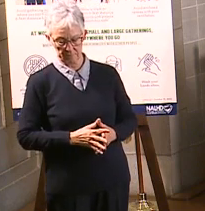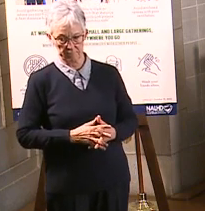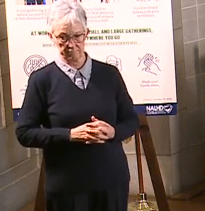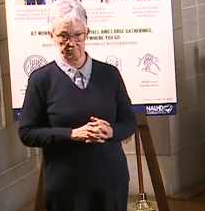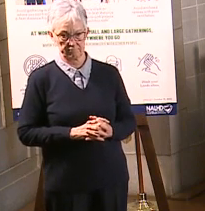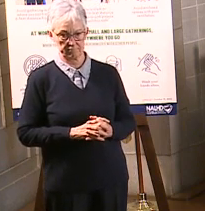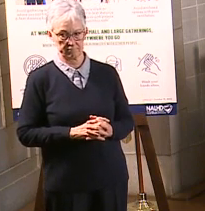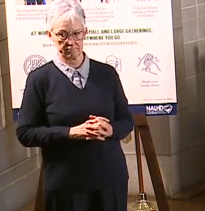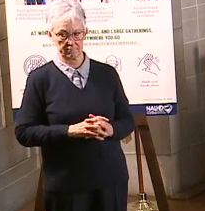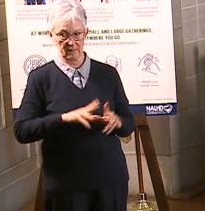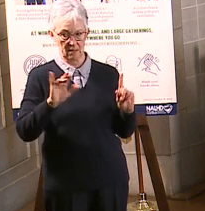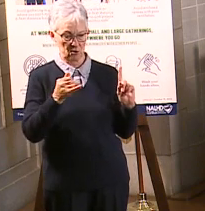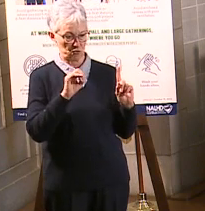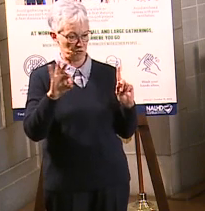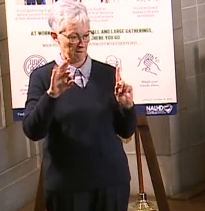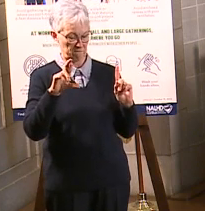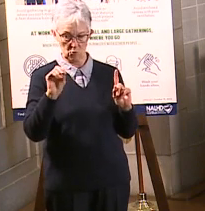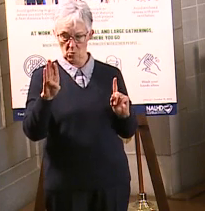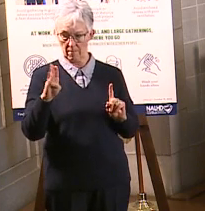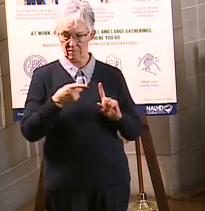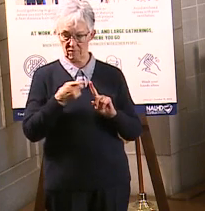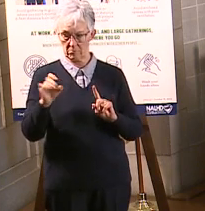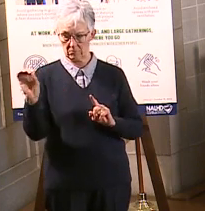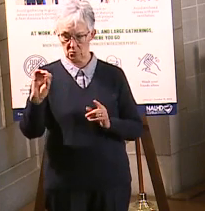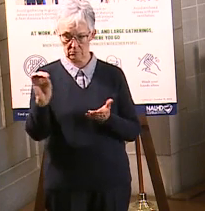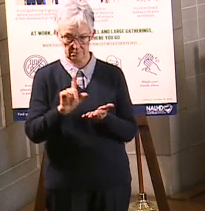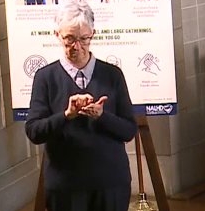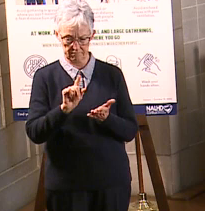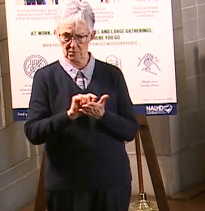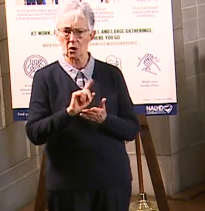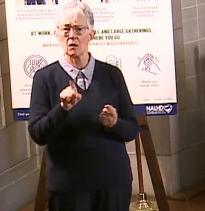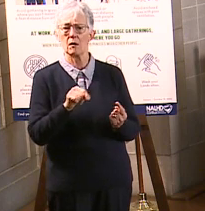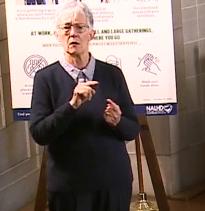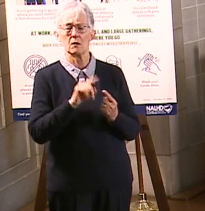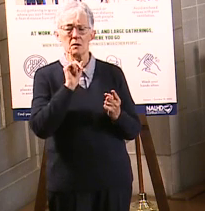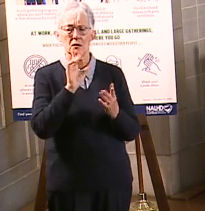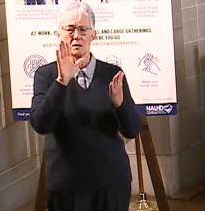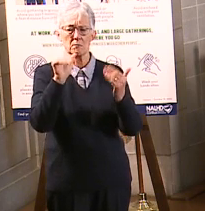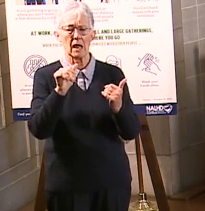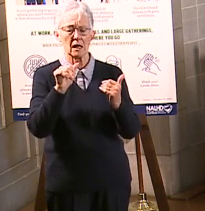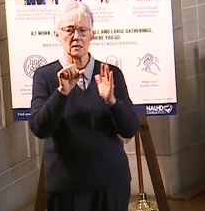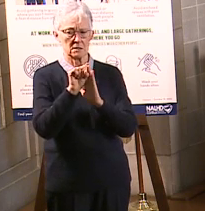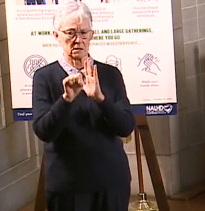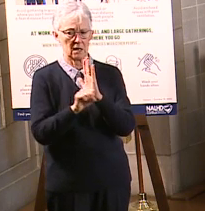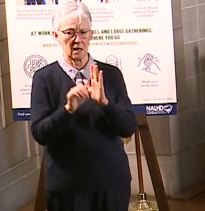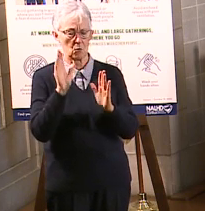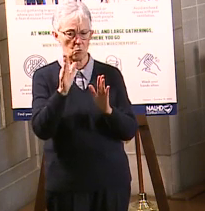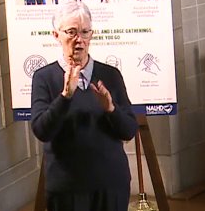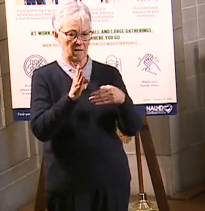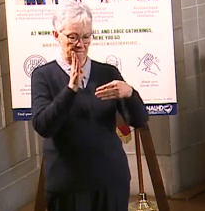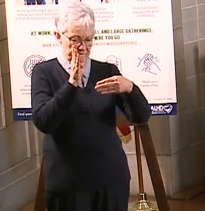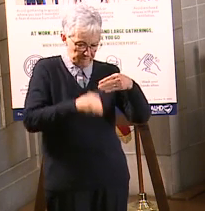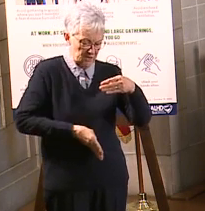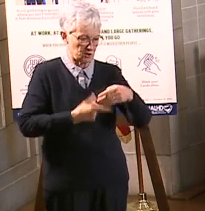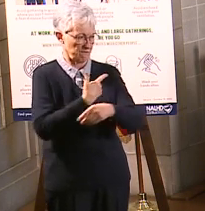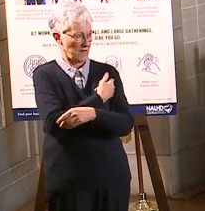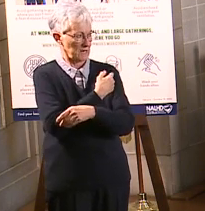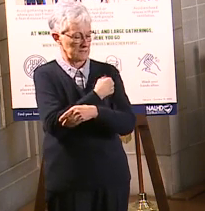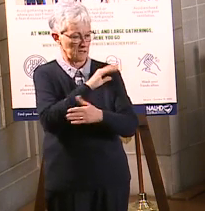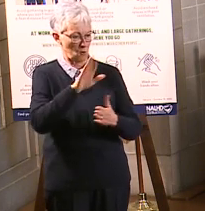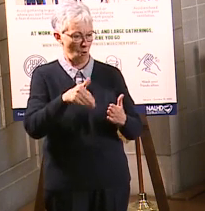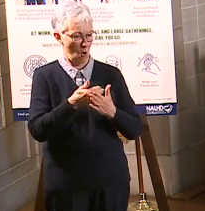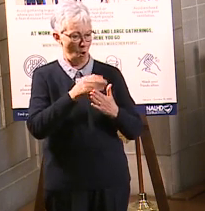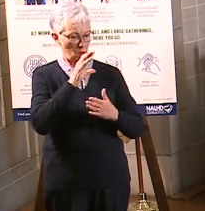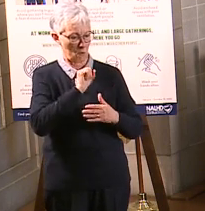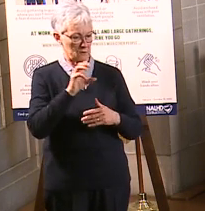Jeff Robb from the World Herald would like to know, when do we expect the state will finish vaccinating the 65+ age groups, and do we know what comes